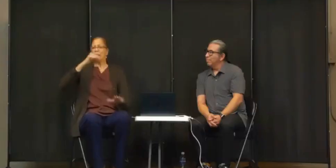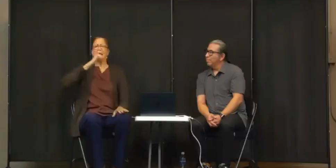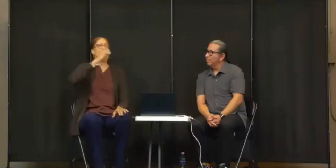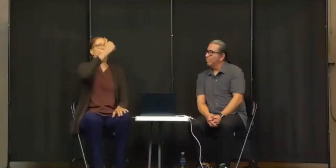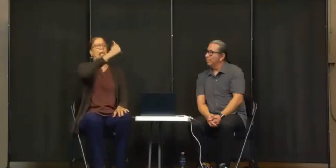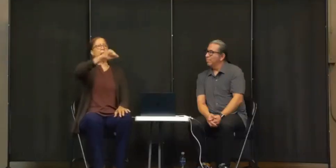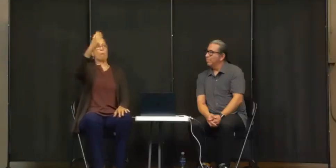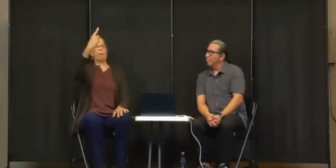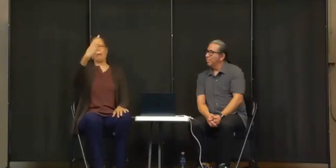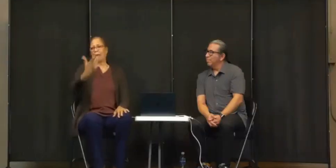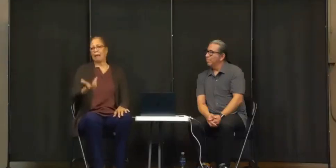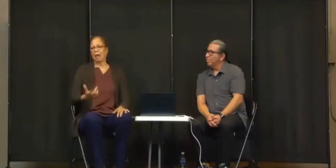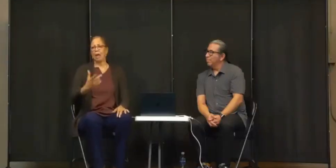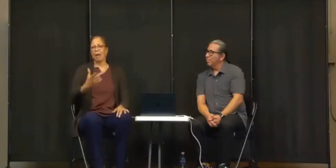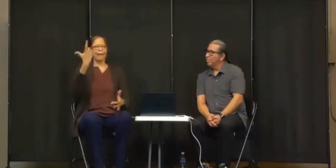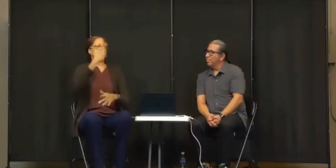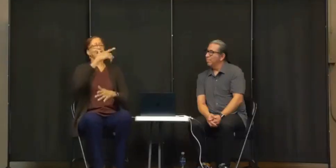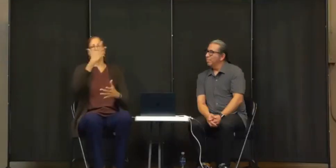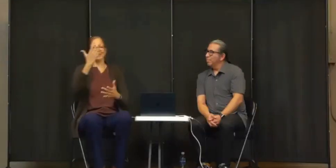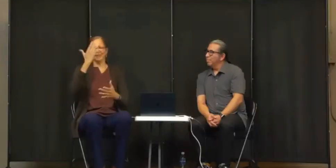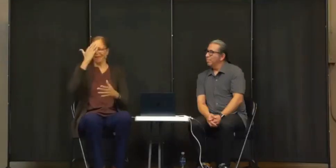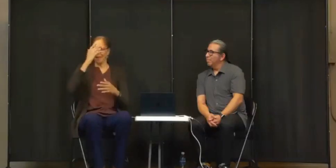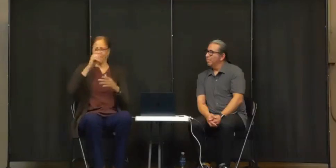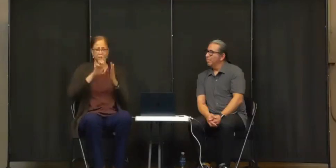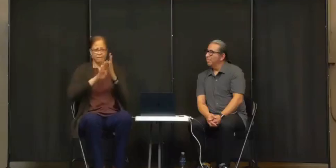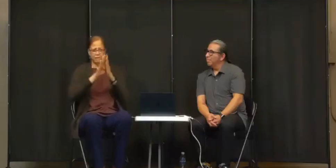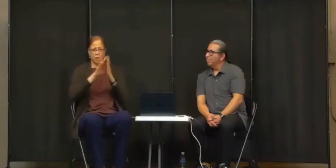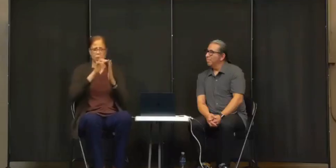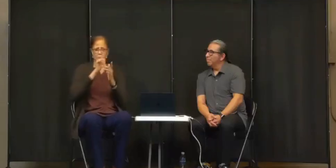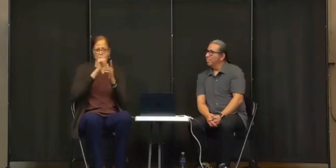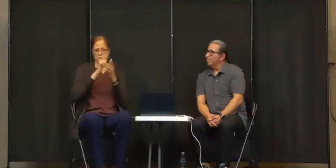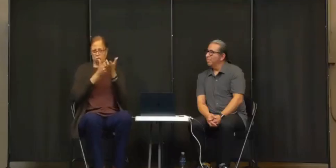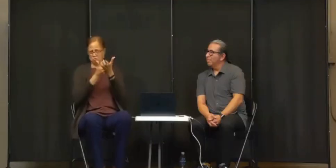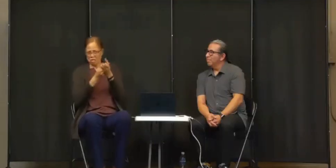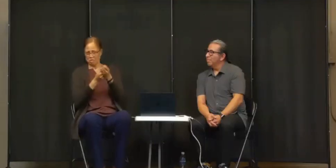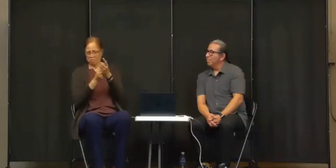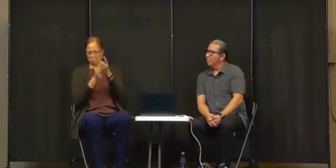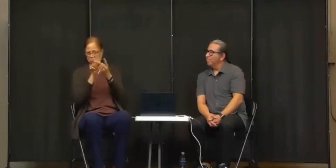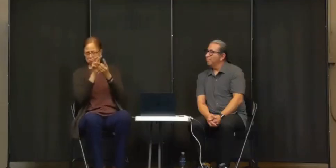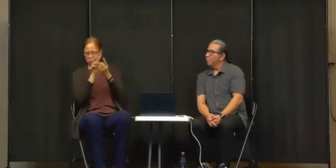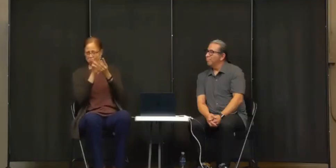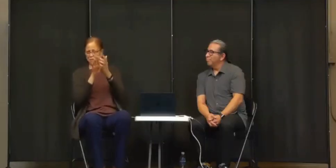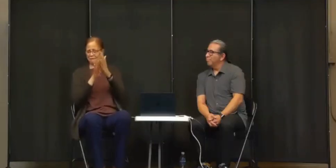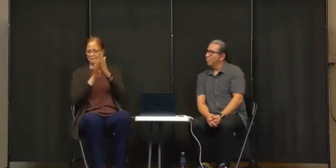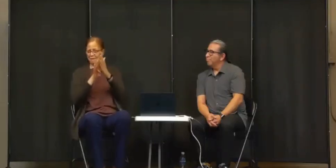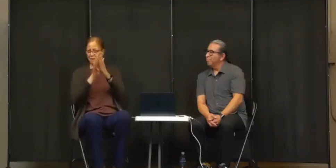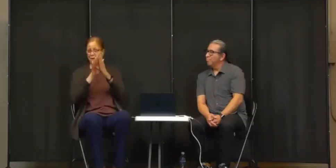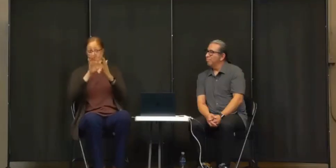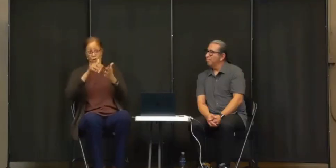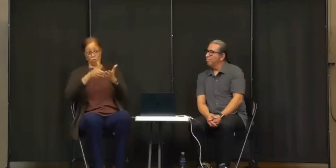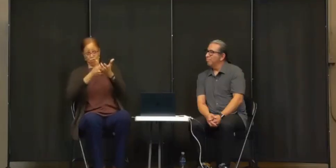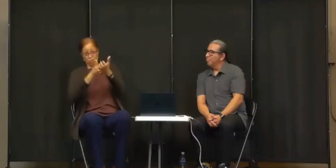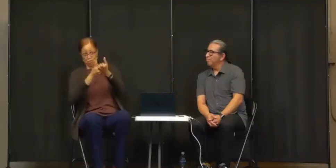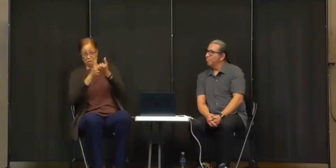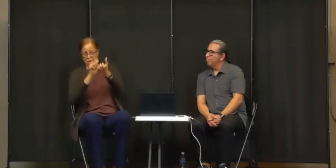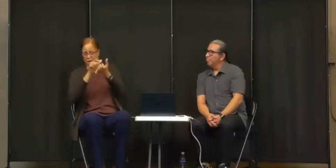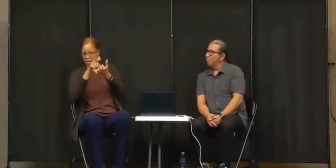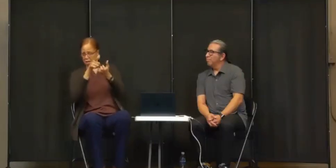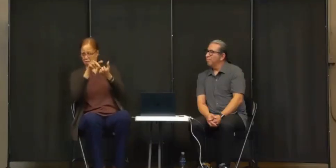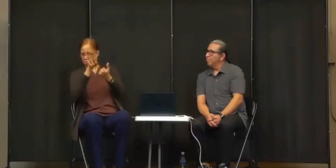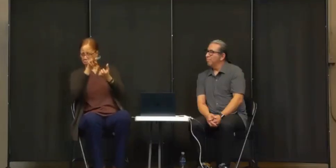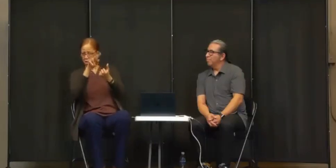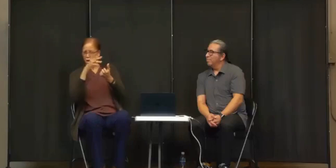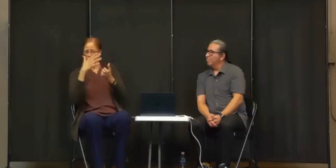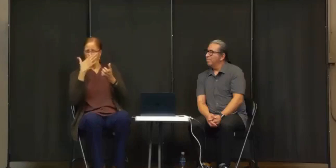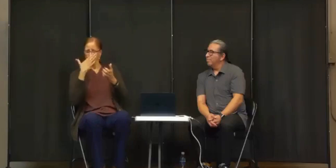with the deaf community. Not just anyone. You have to develop it who you choose and who you trust, and you have